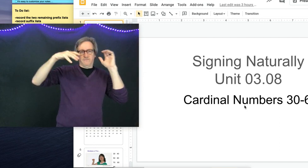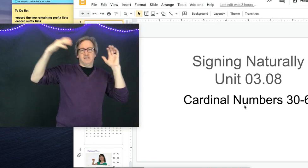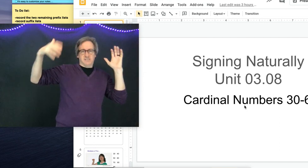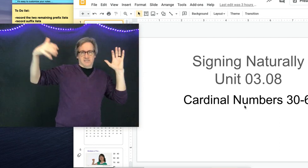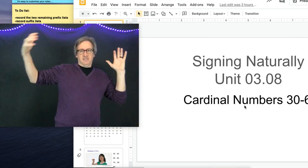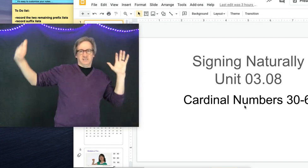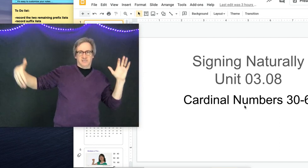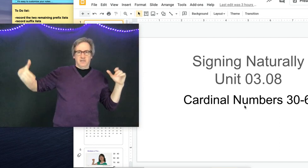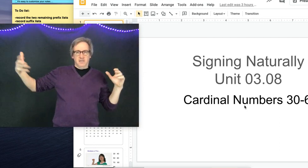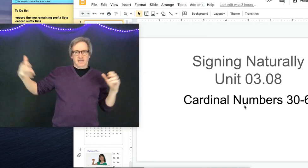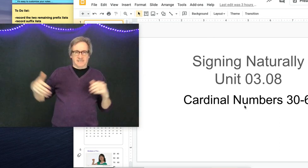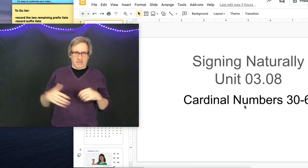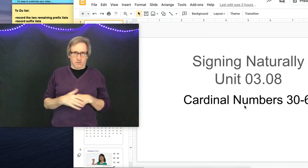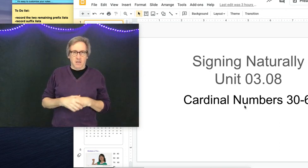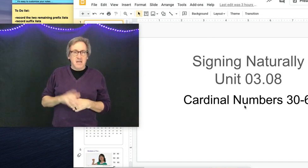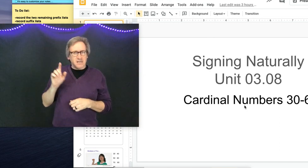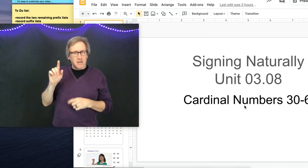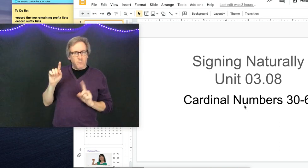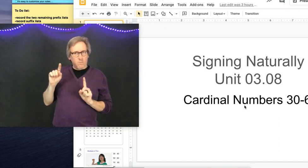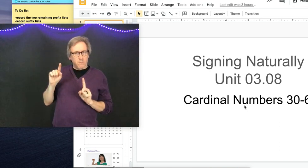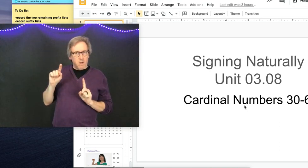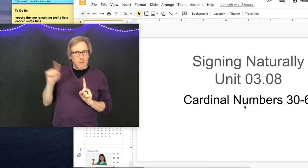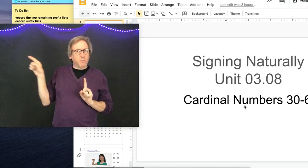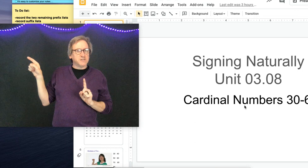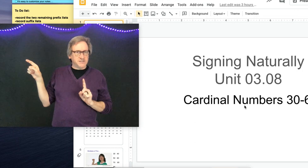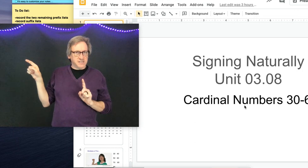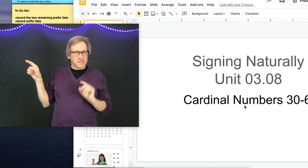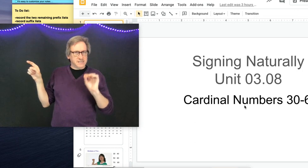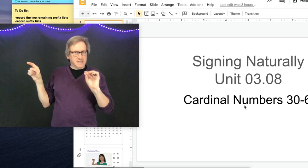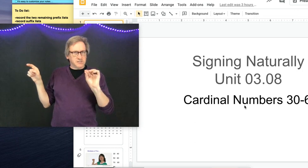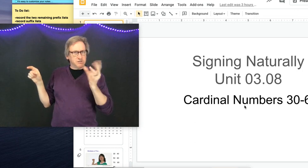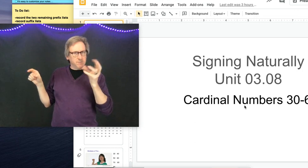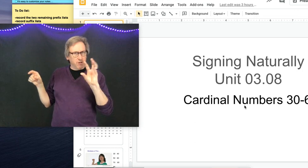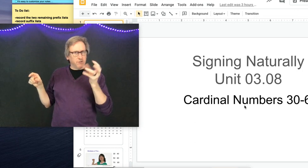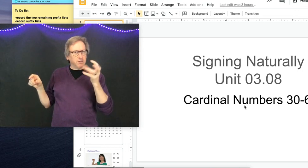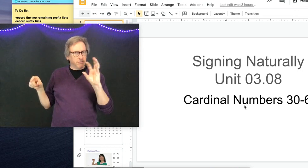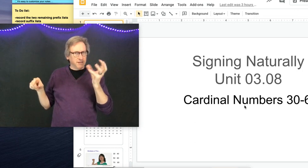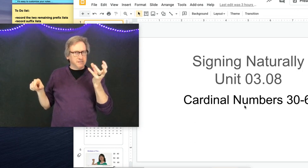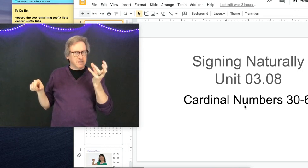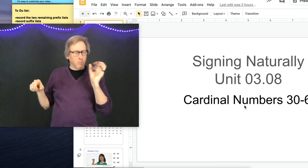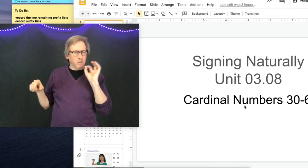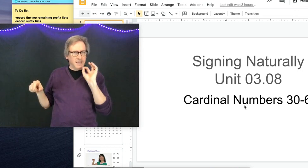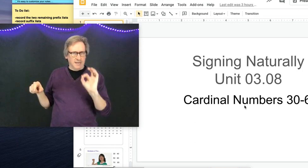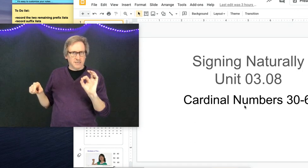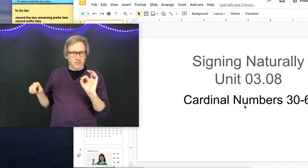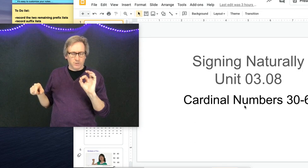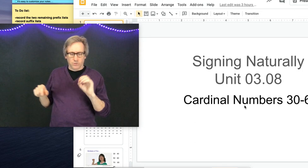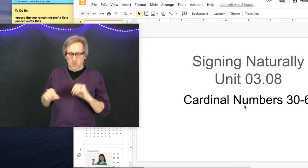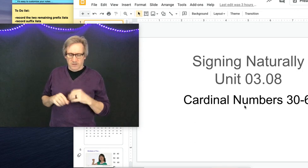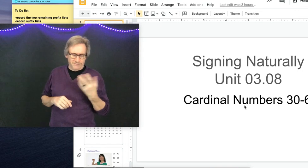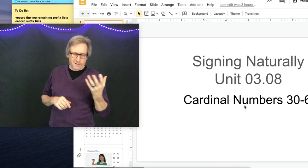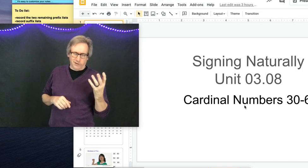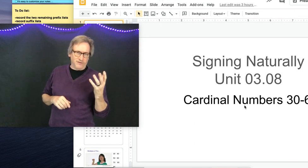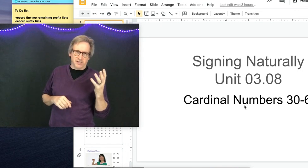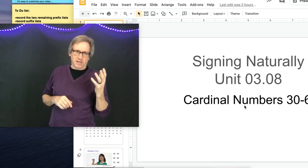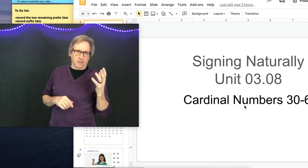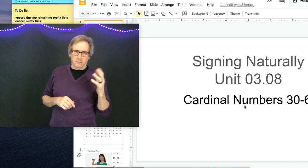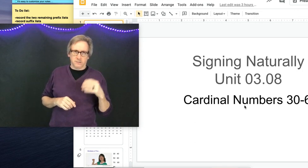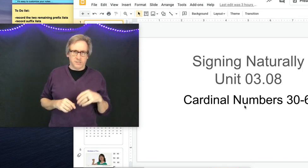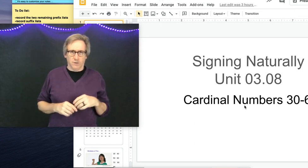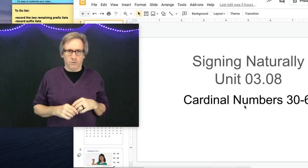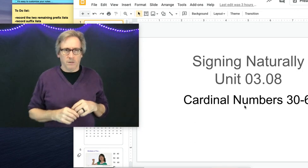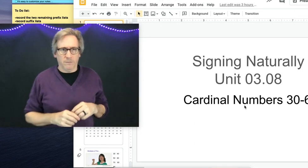the 50s, 60s, etc. Upwards of 66, there's some other little things that we'll get into. They're very